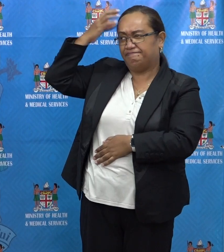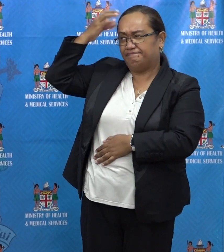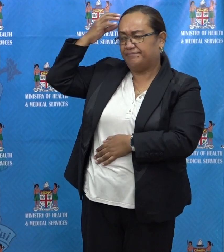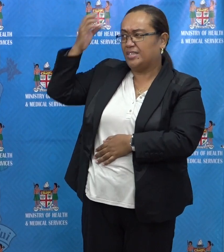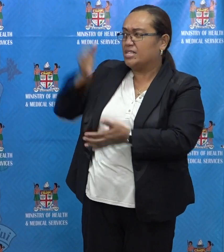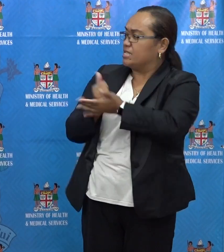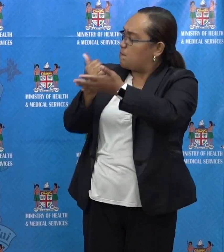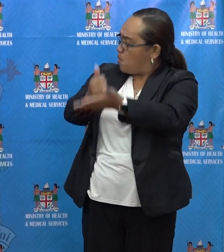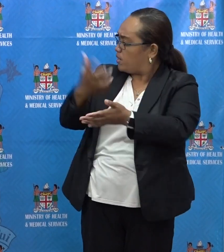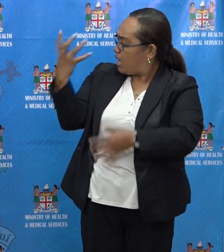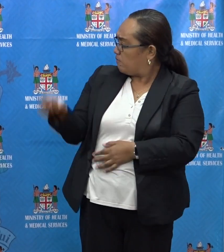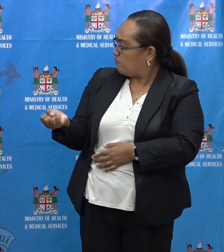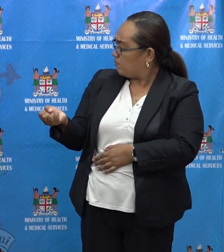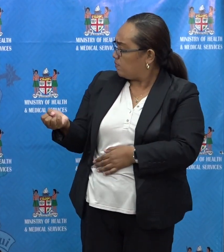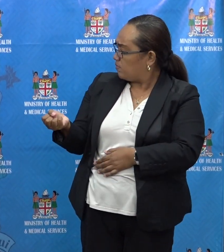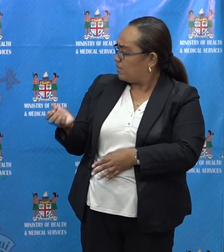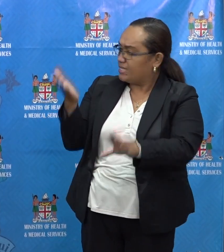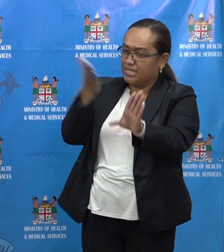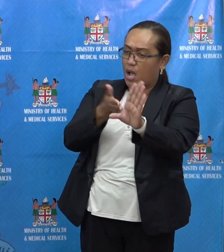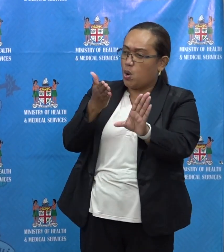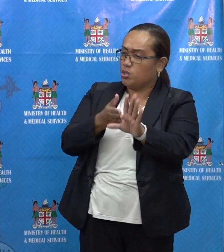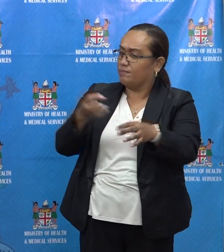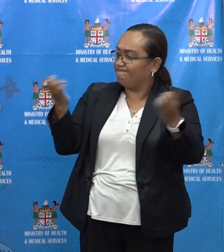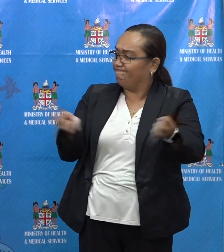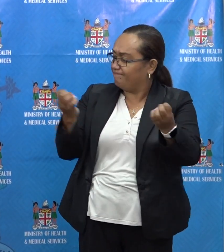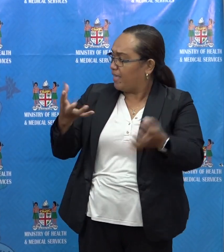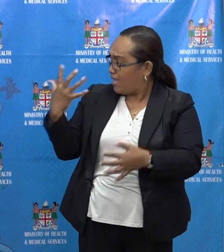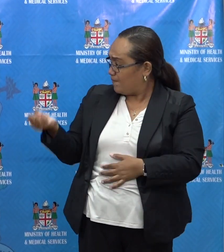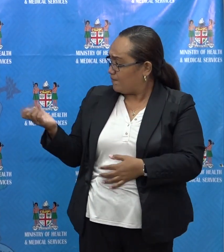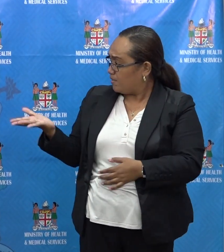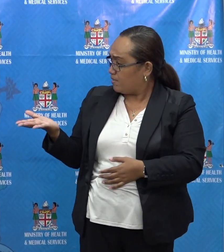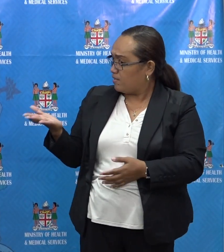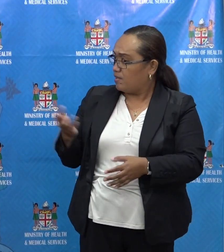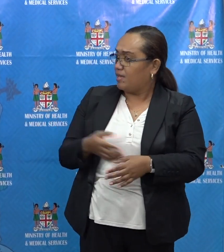has for those who are in our quarantine facilities?